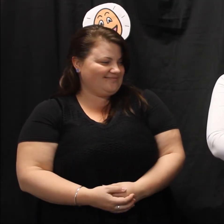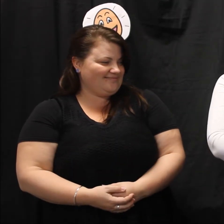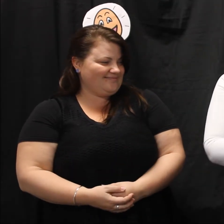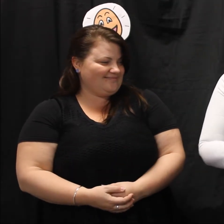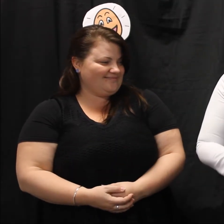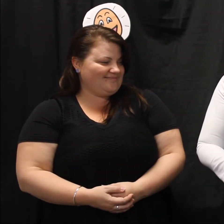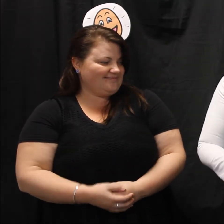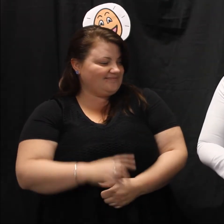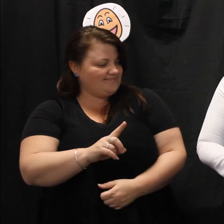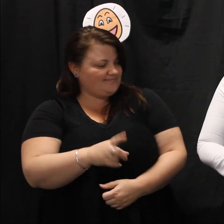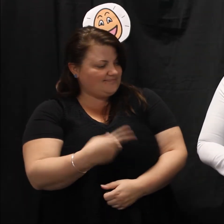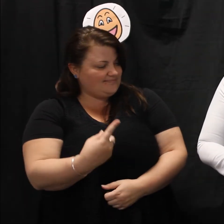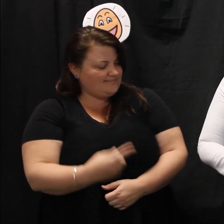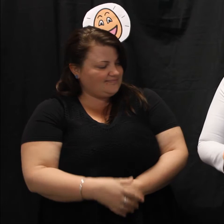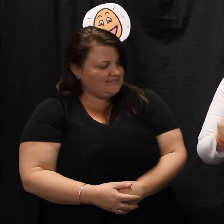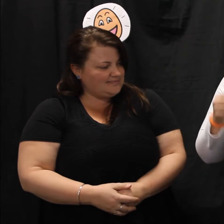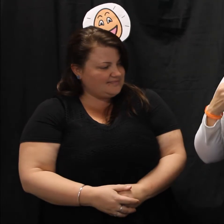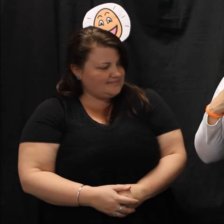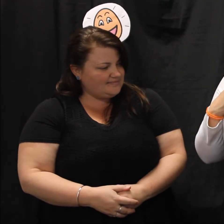Turn the page.